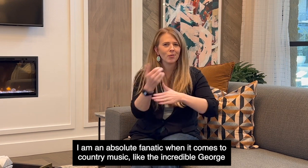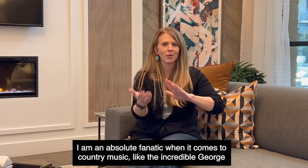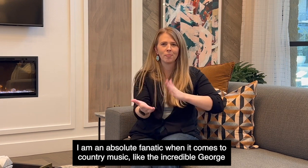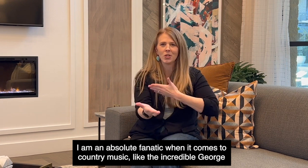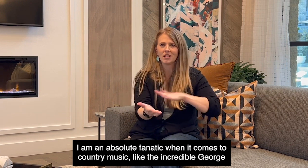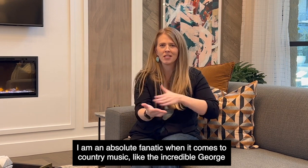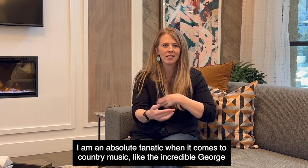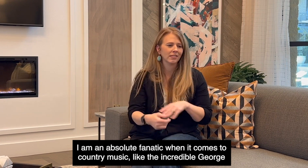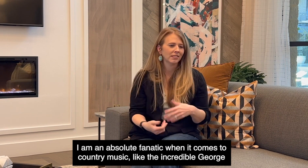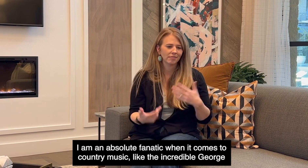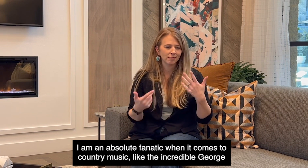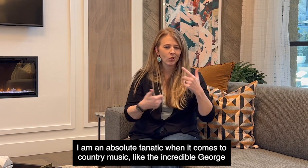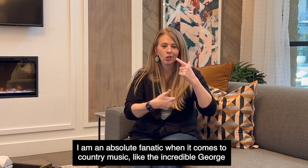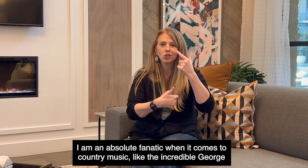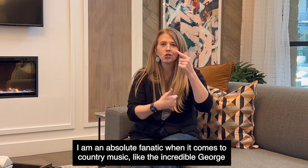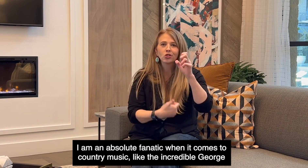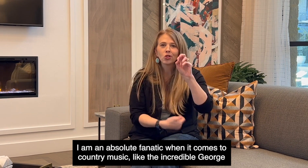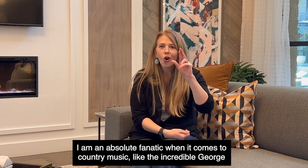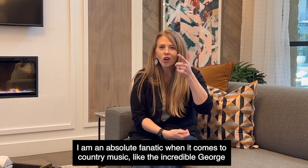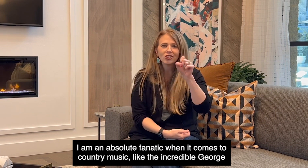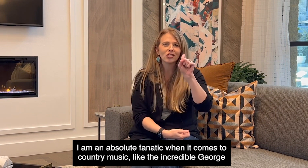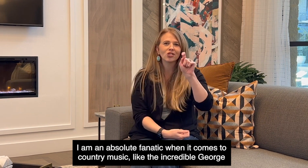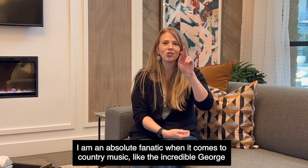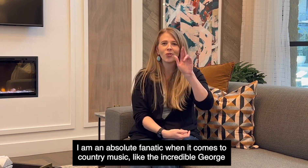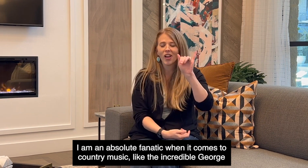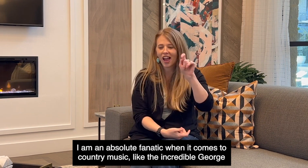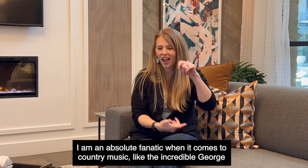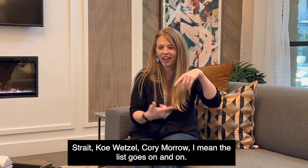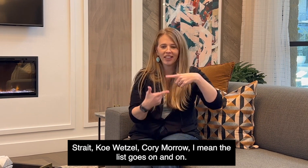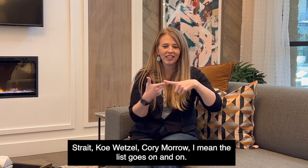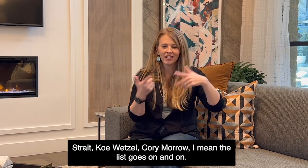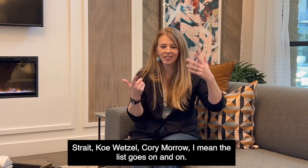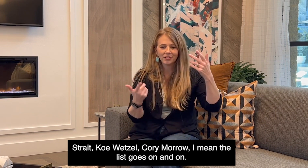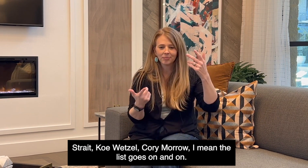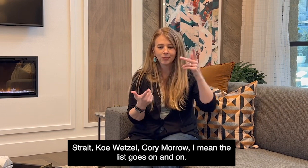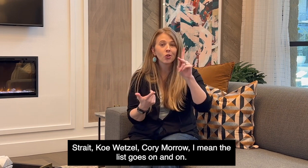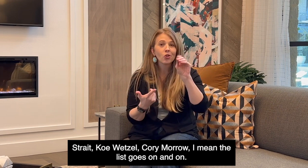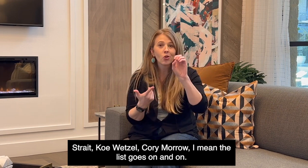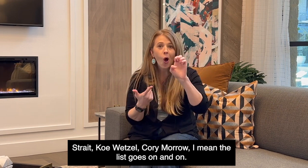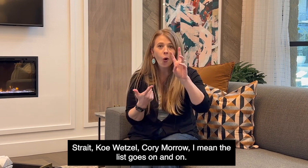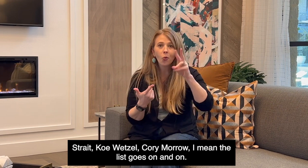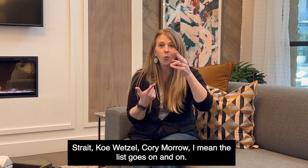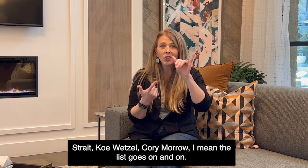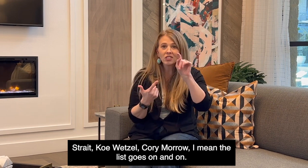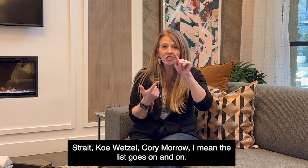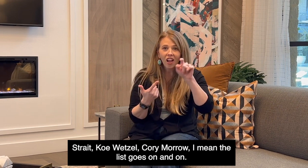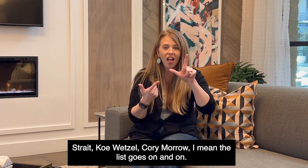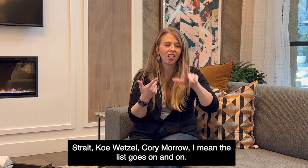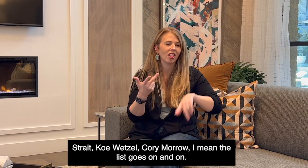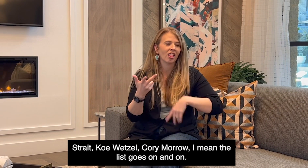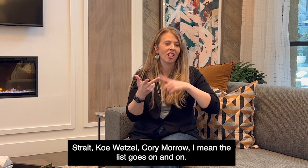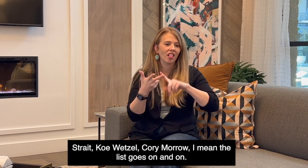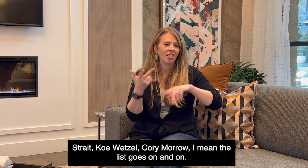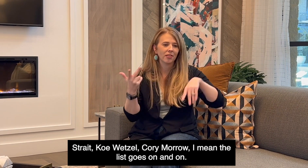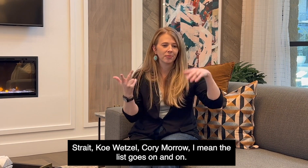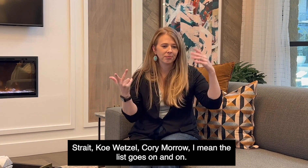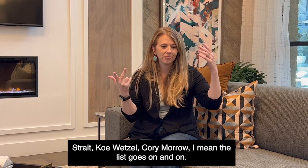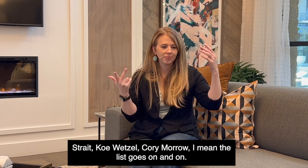country music, like the incredible George Strait, Co Wetzel, Corey